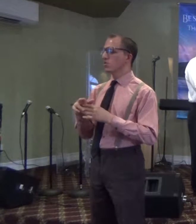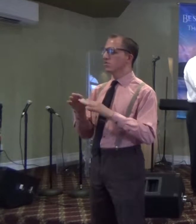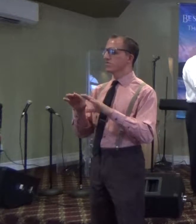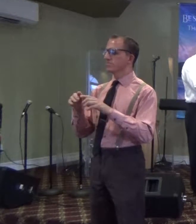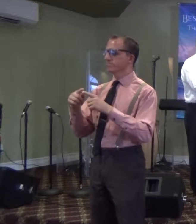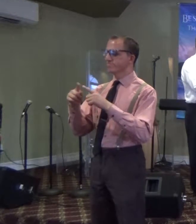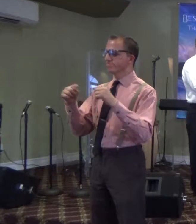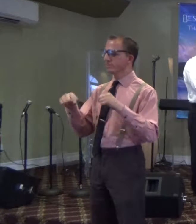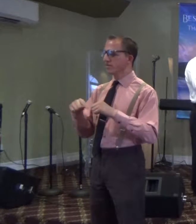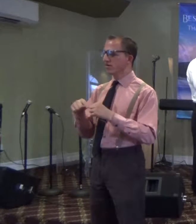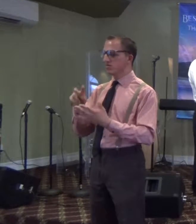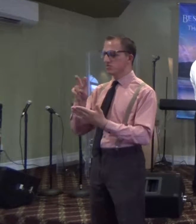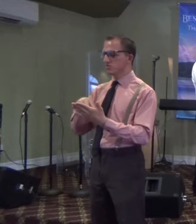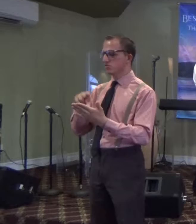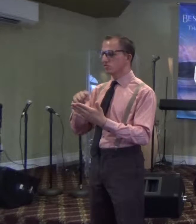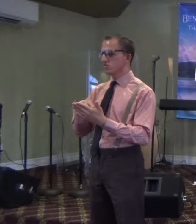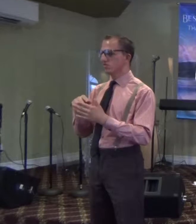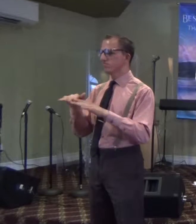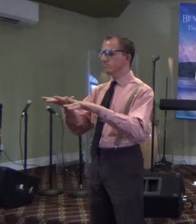etc. etc.